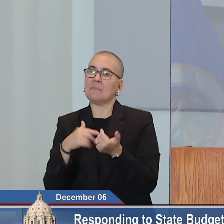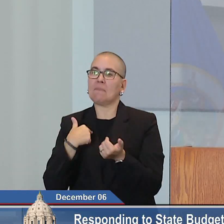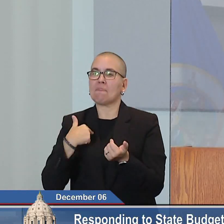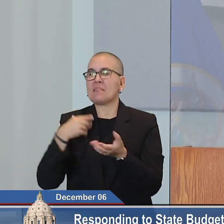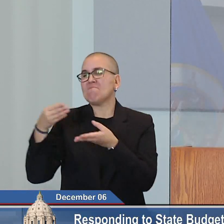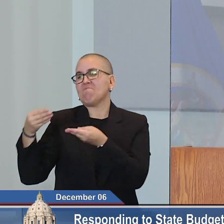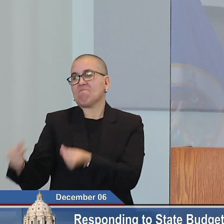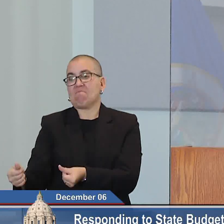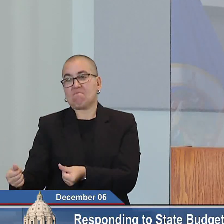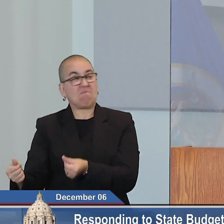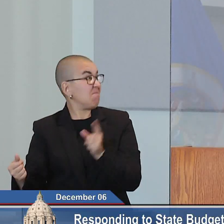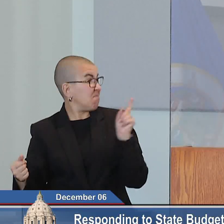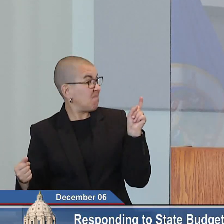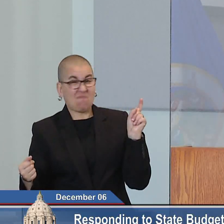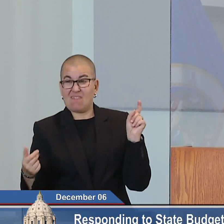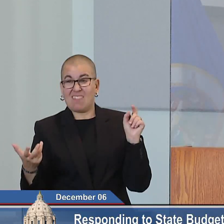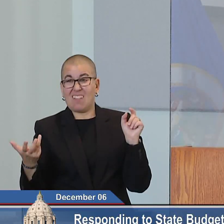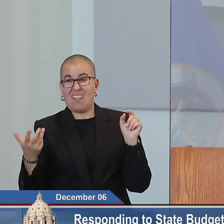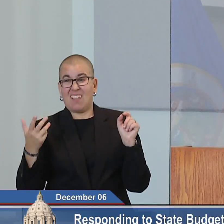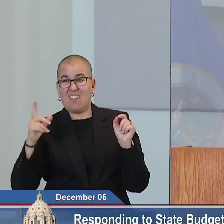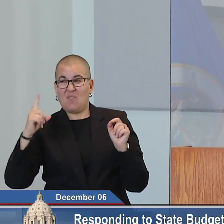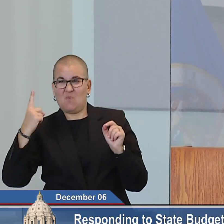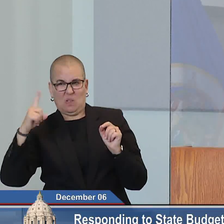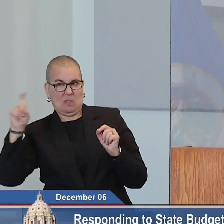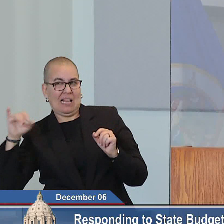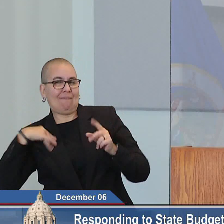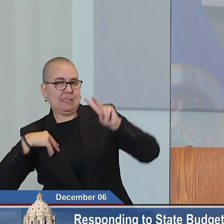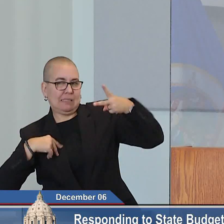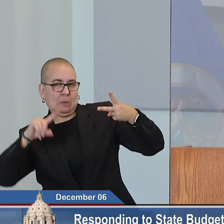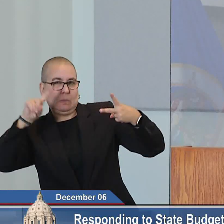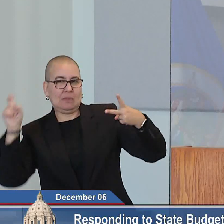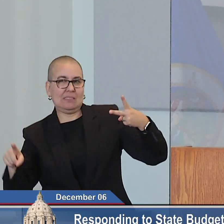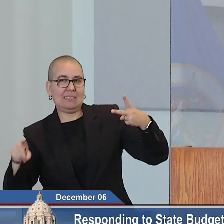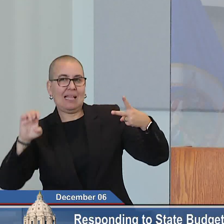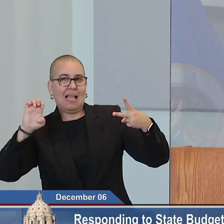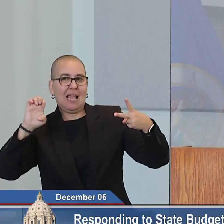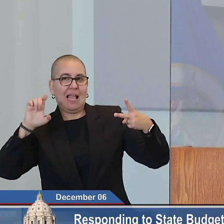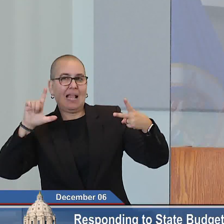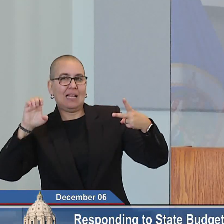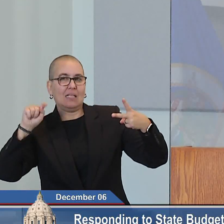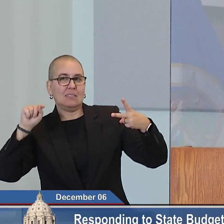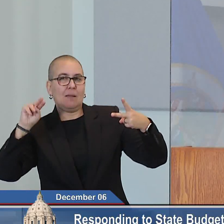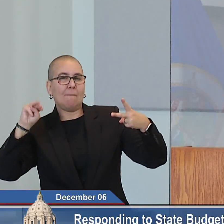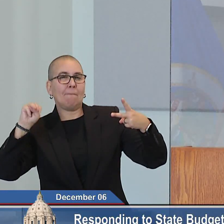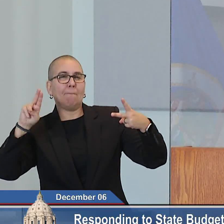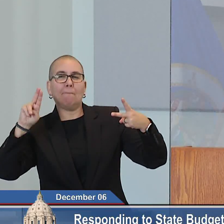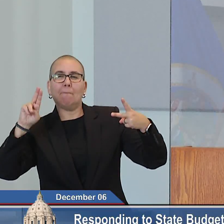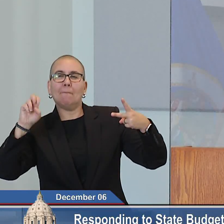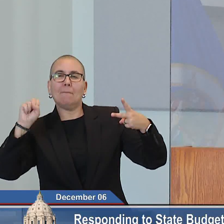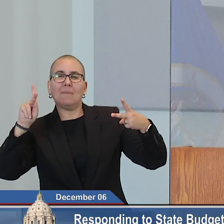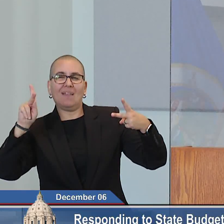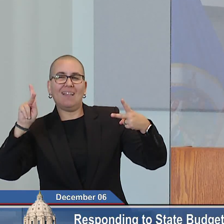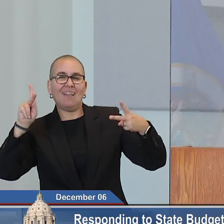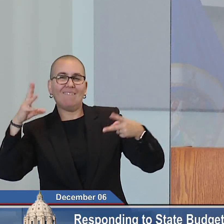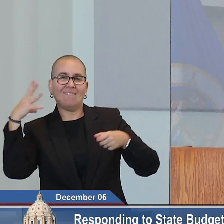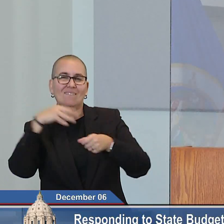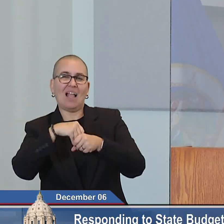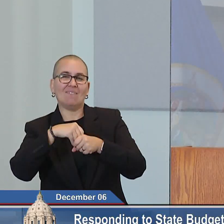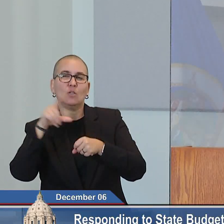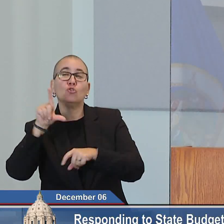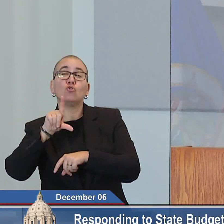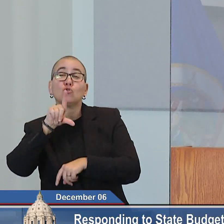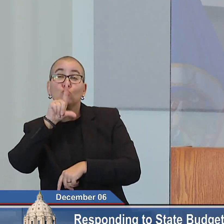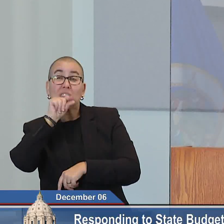capital investment? One question. And then second, is Elon Musk's involvement in Twitter affecting your caucus's use of Twitter